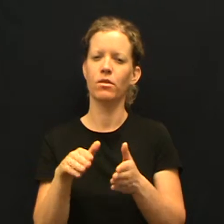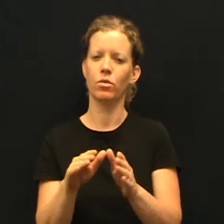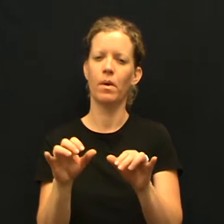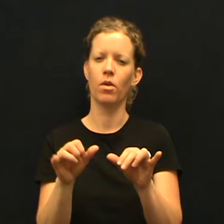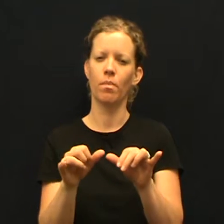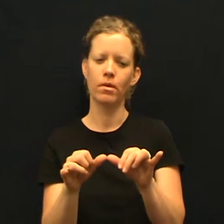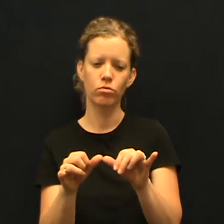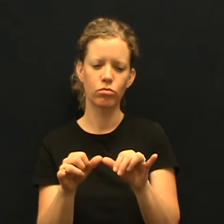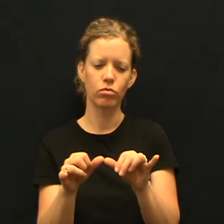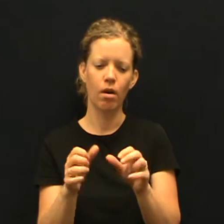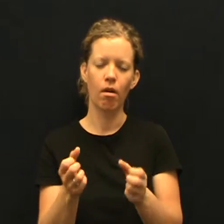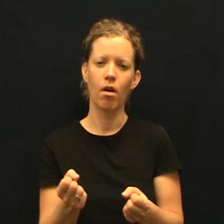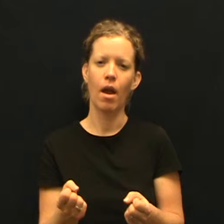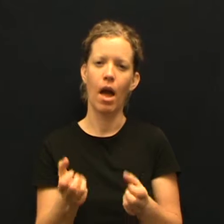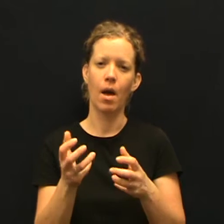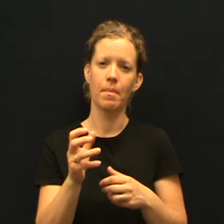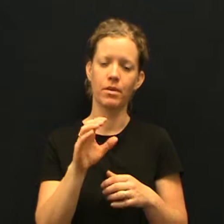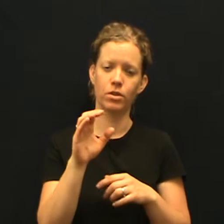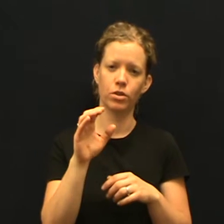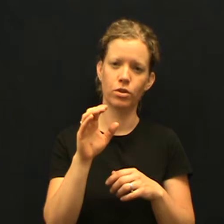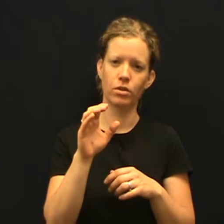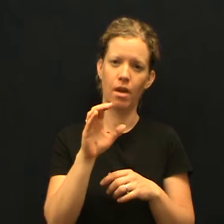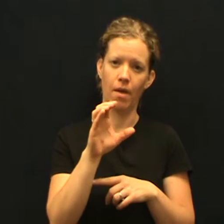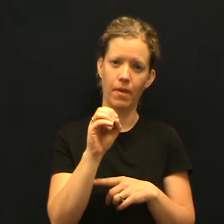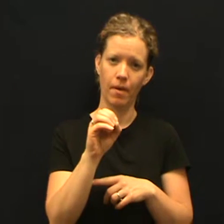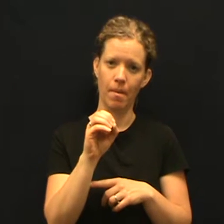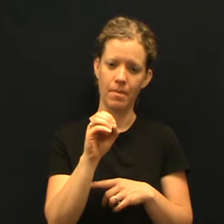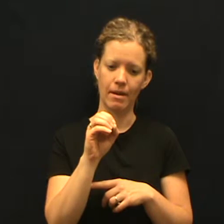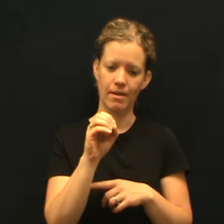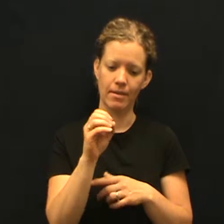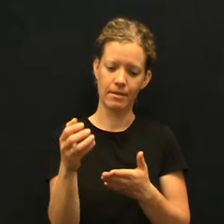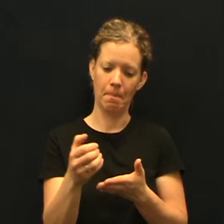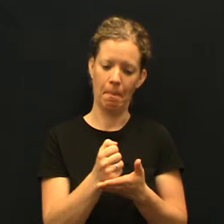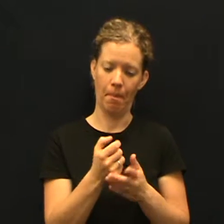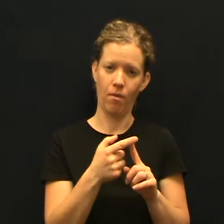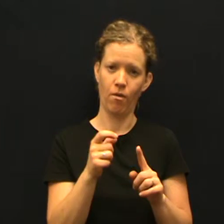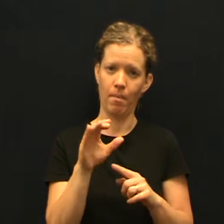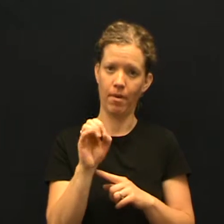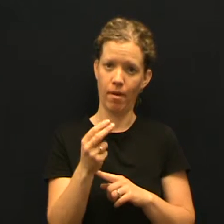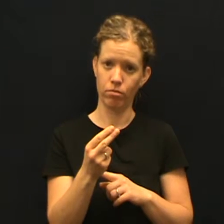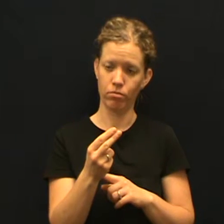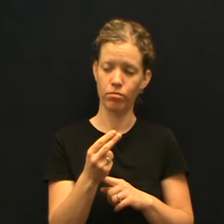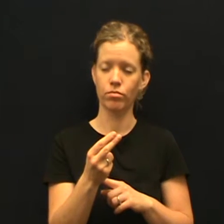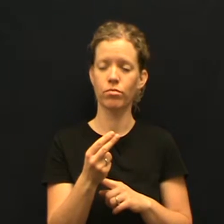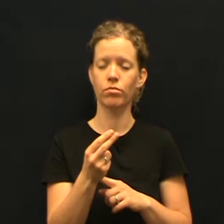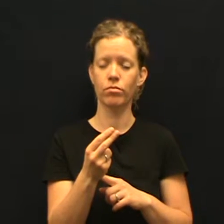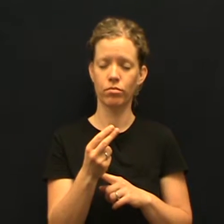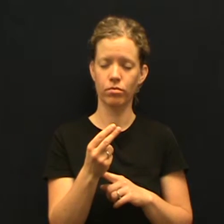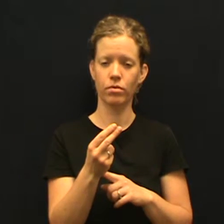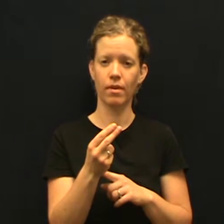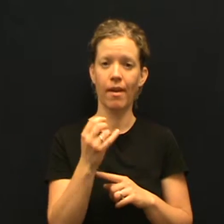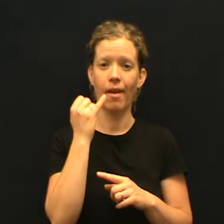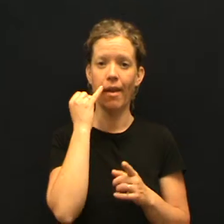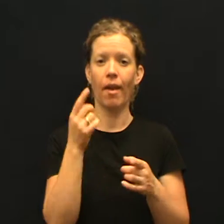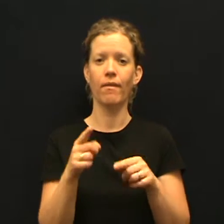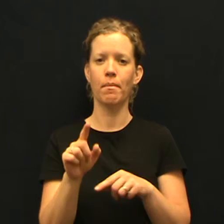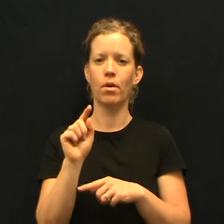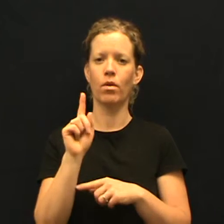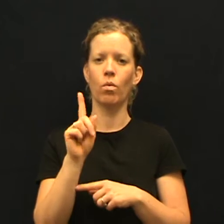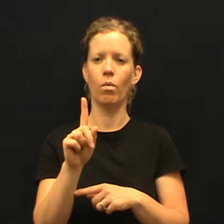portion of the company's income was generated in cash. And if we have a 1.0, in other words, if our net